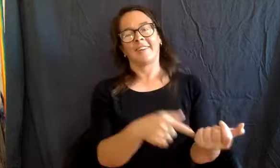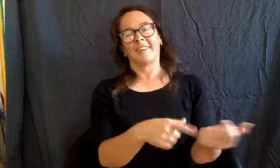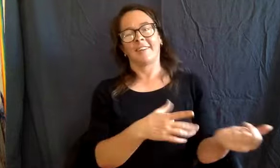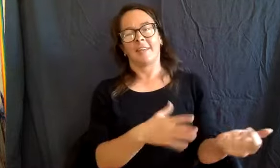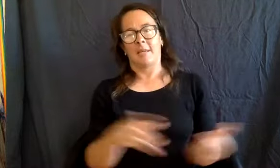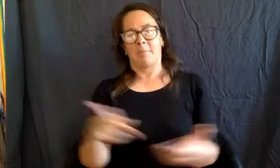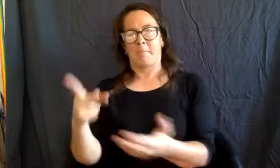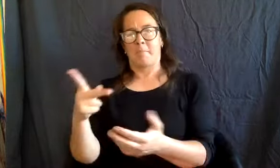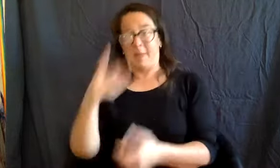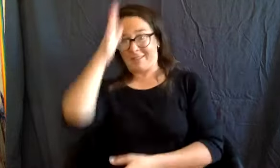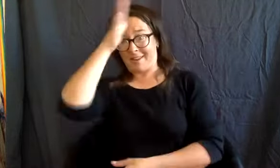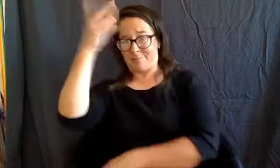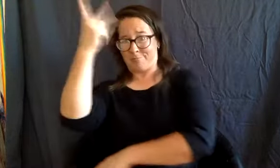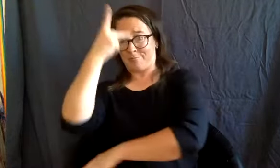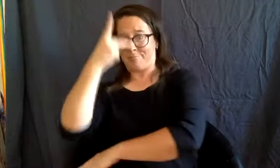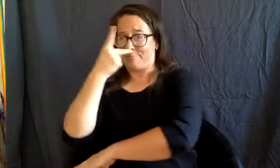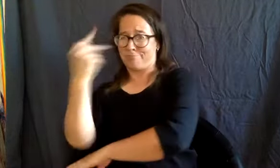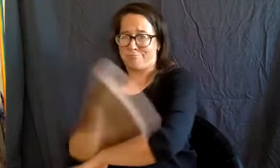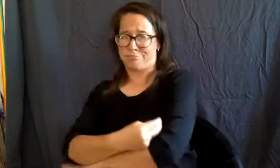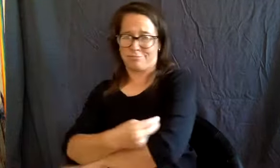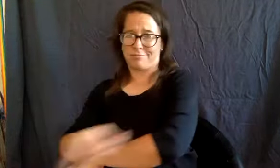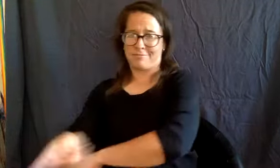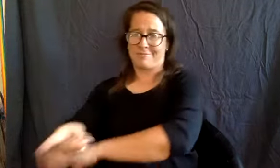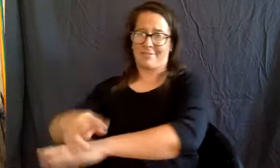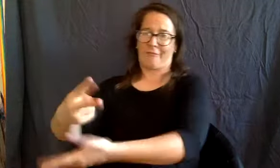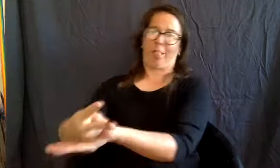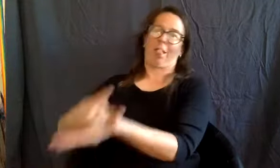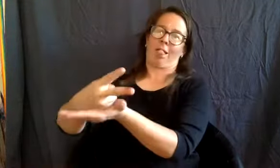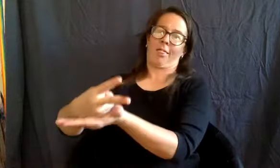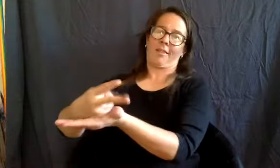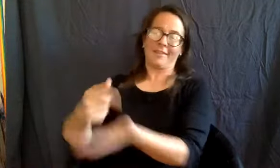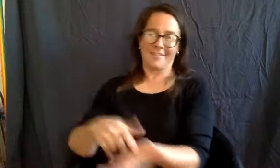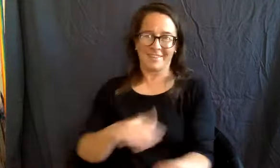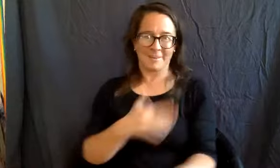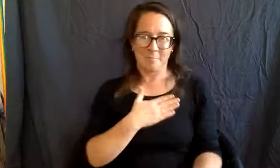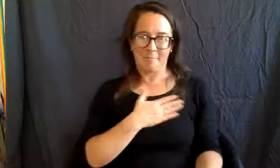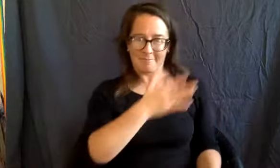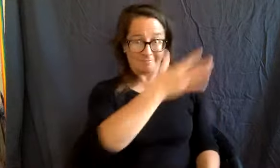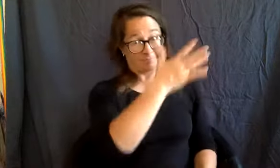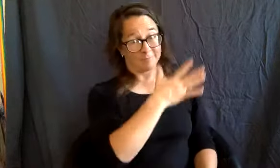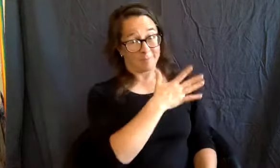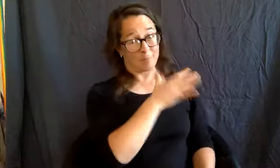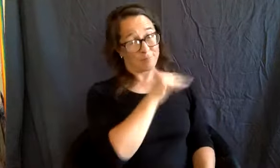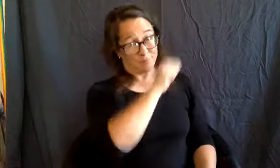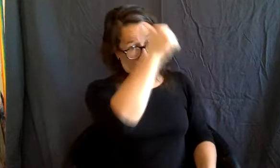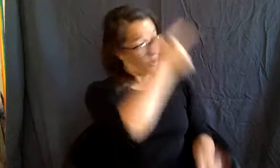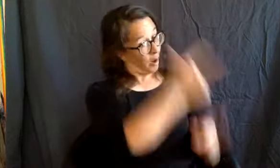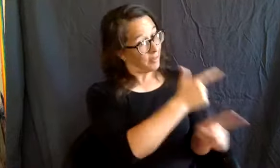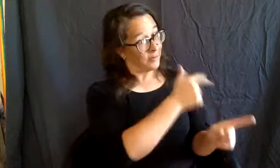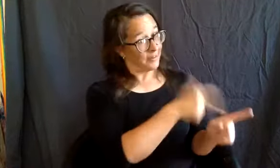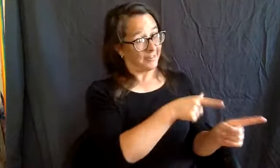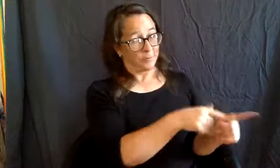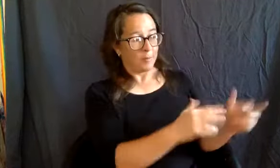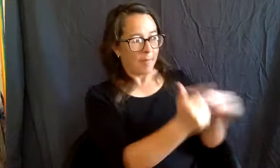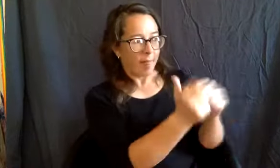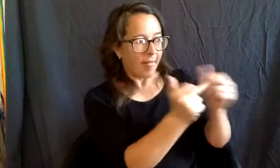in 1979 when I was 3 years old, and my mom joined Al-Anon about 2 years later, somewhere in there. And,